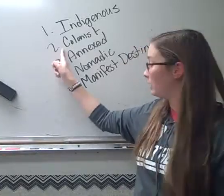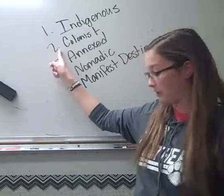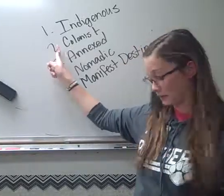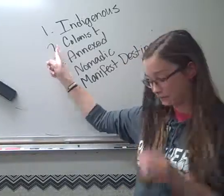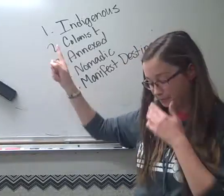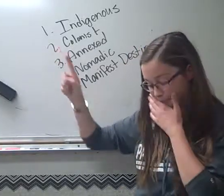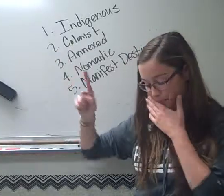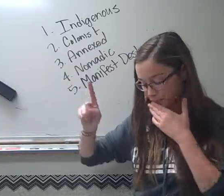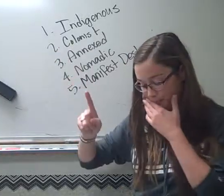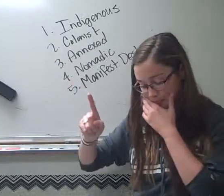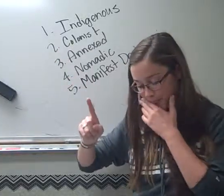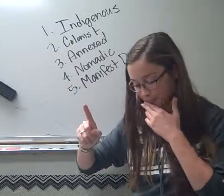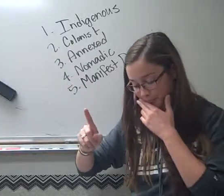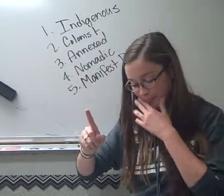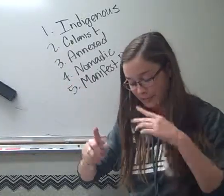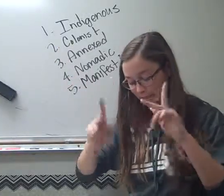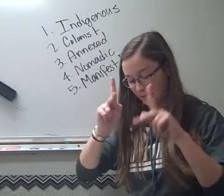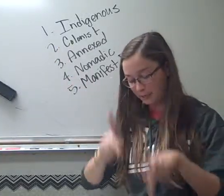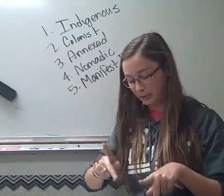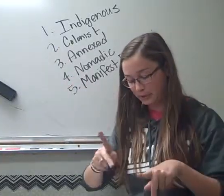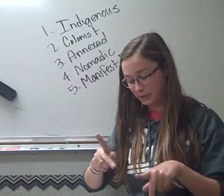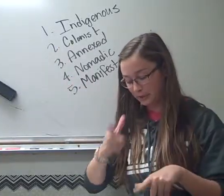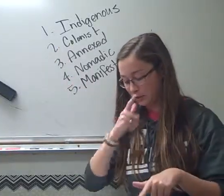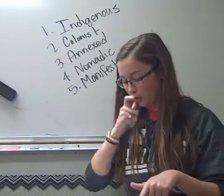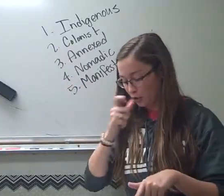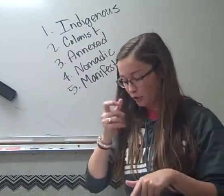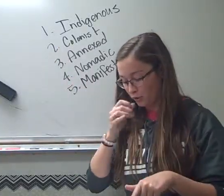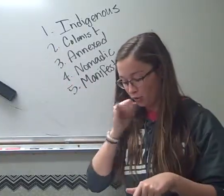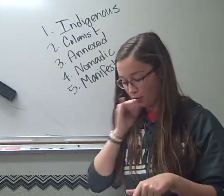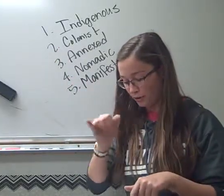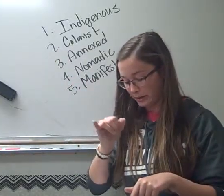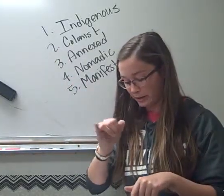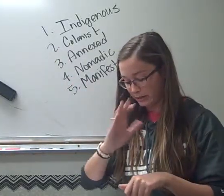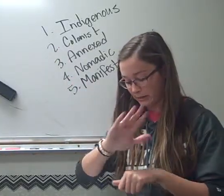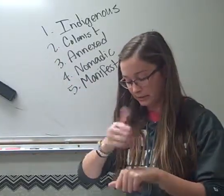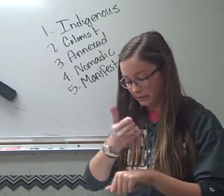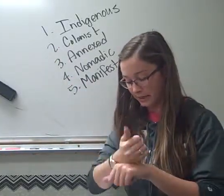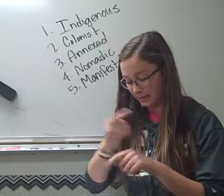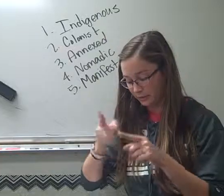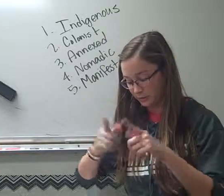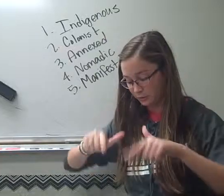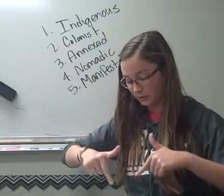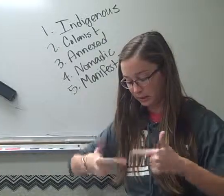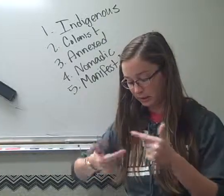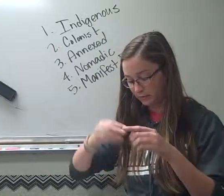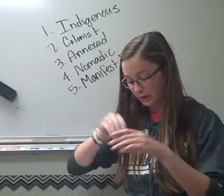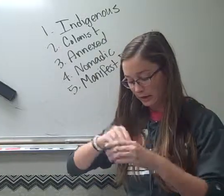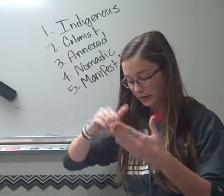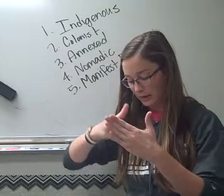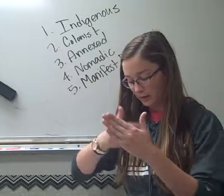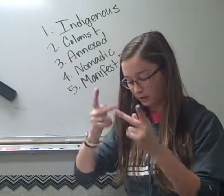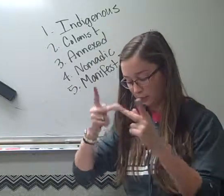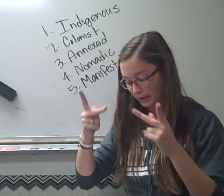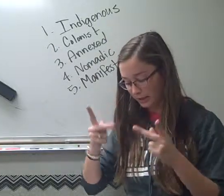here, is a person who is set to live in a new